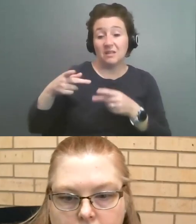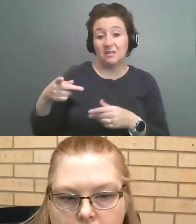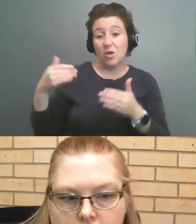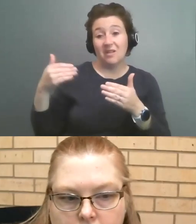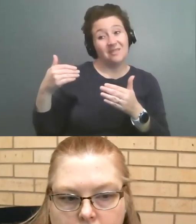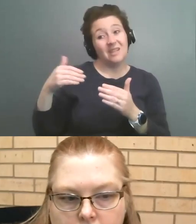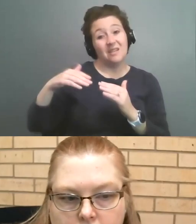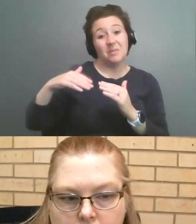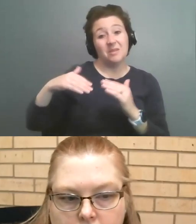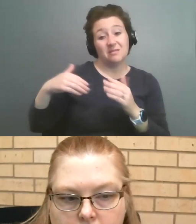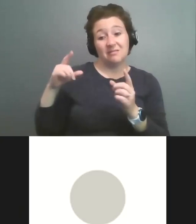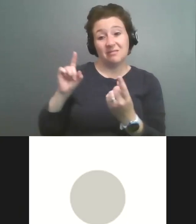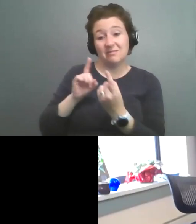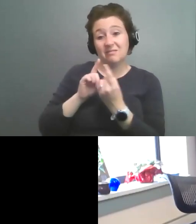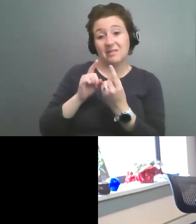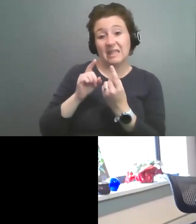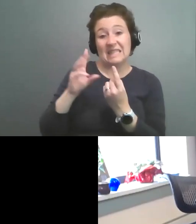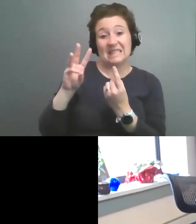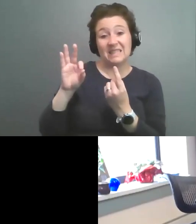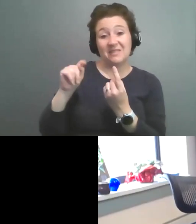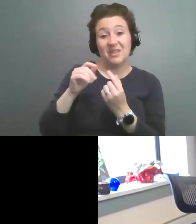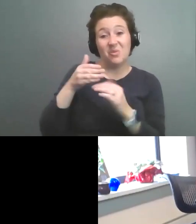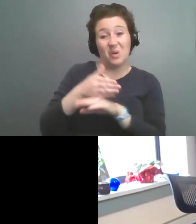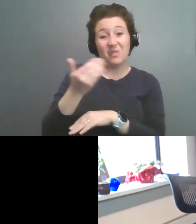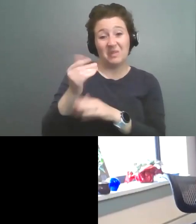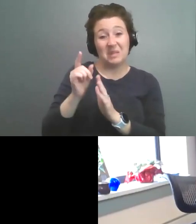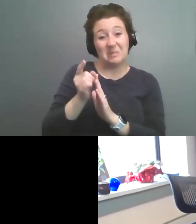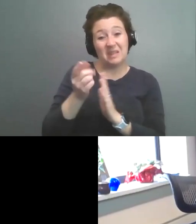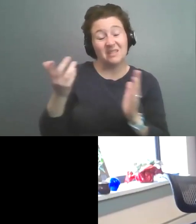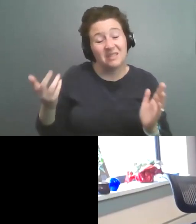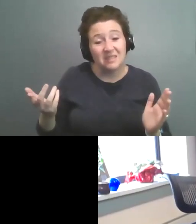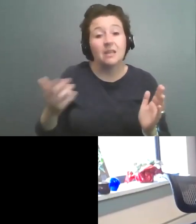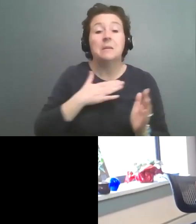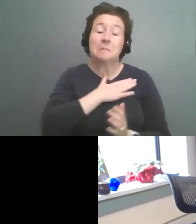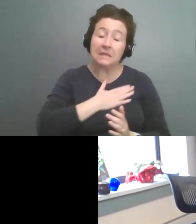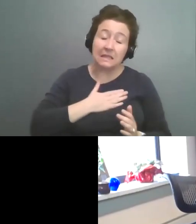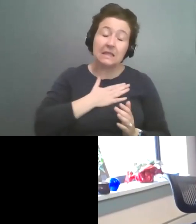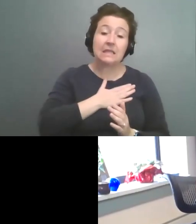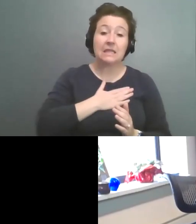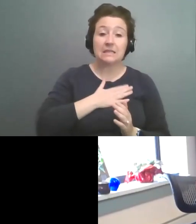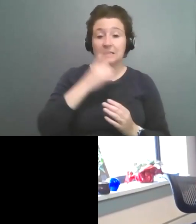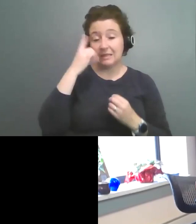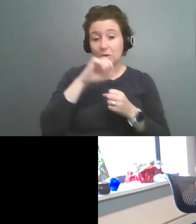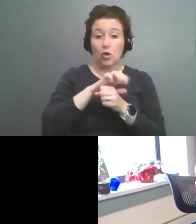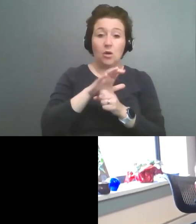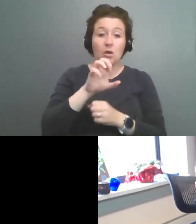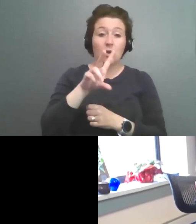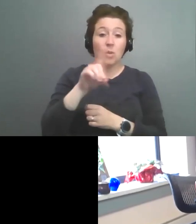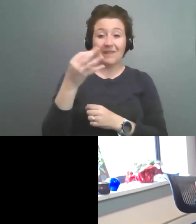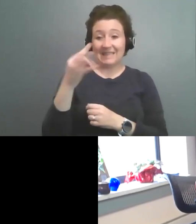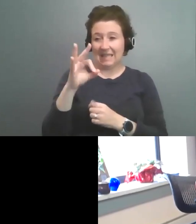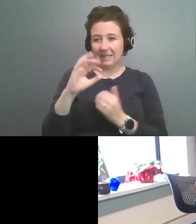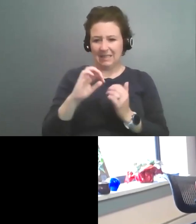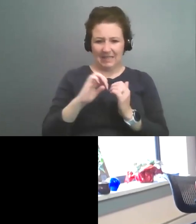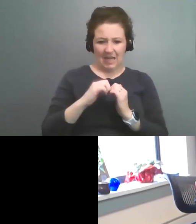6 feet for longer than 15 minutes. We ask that you do your part and consider COVID-19 safety while